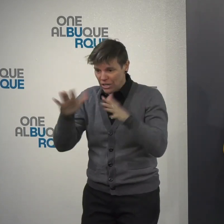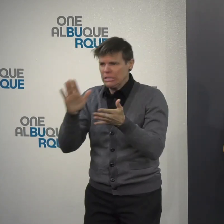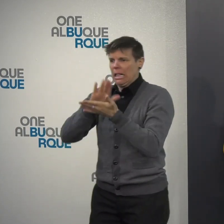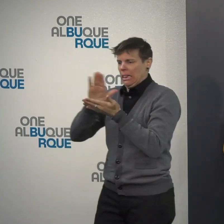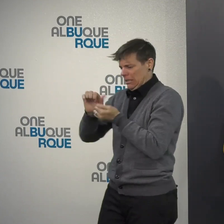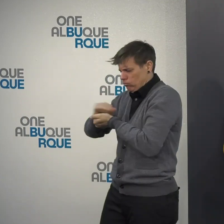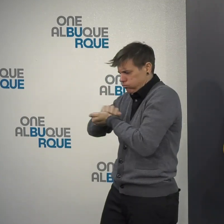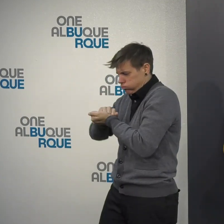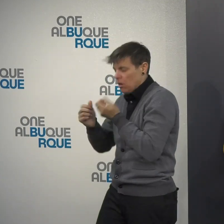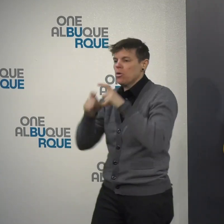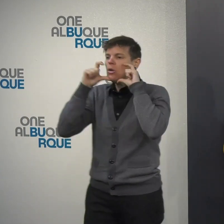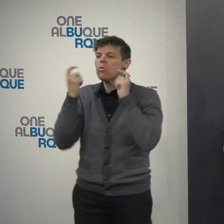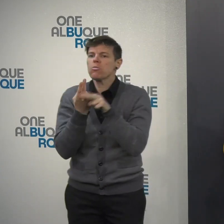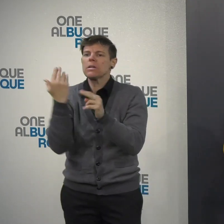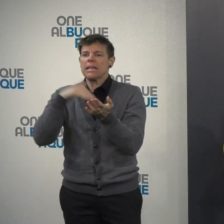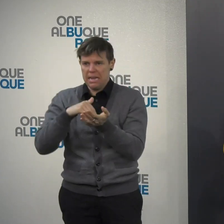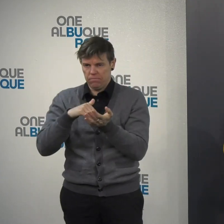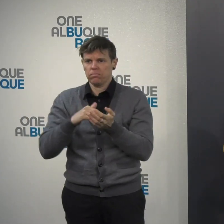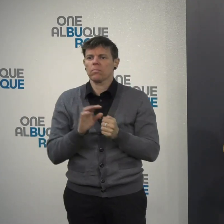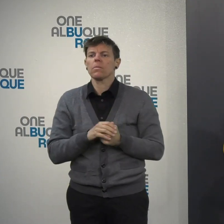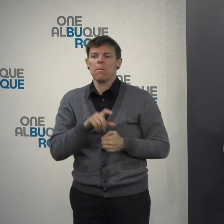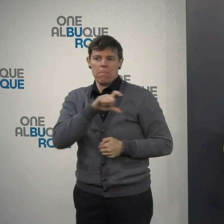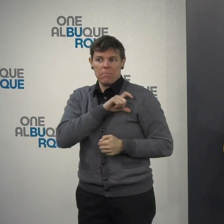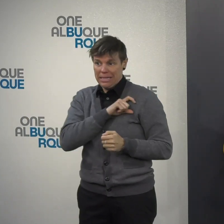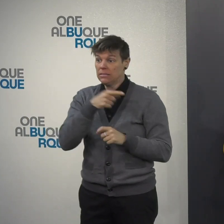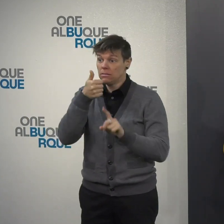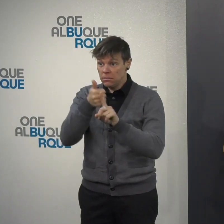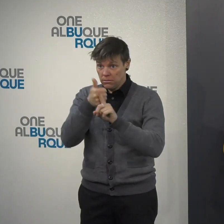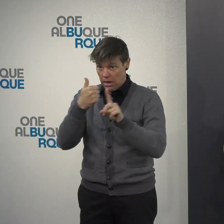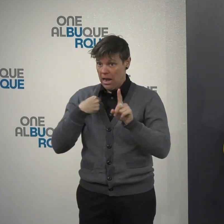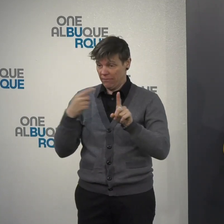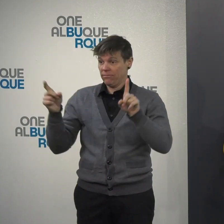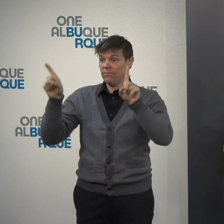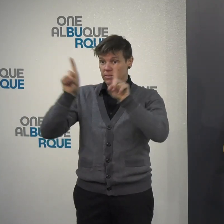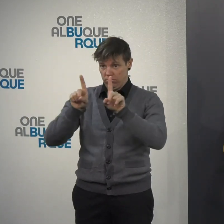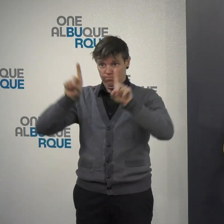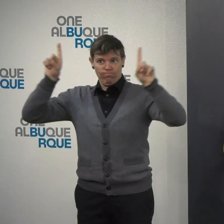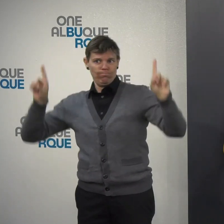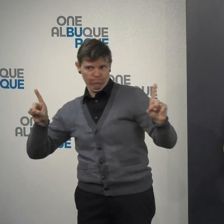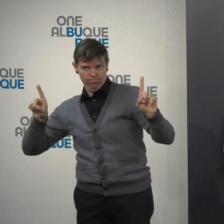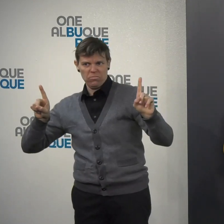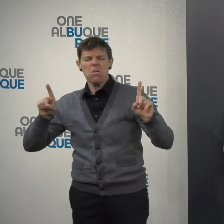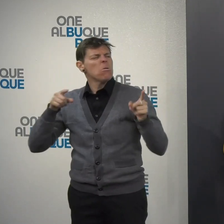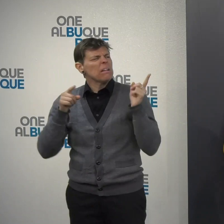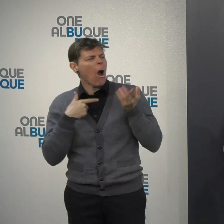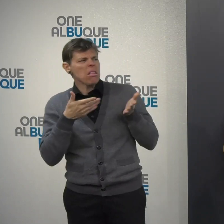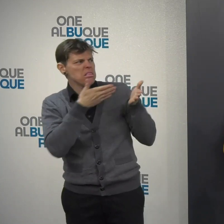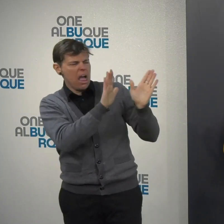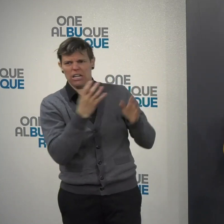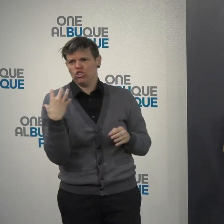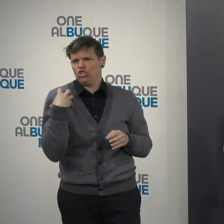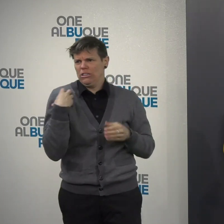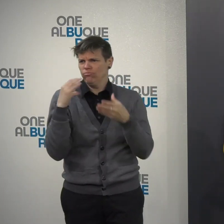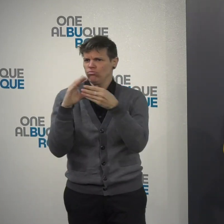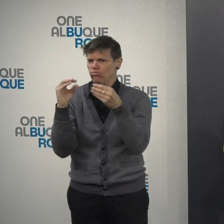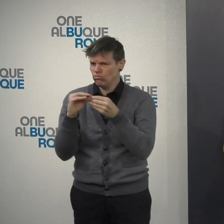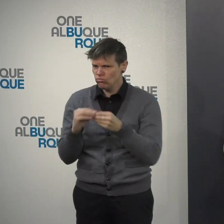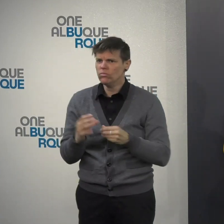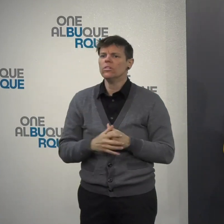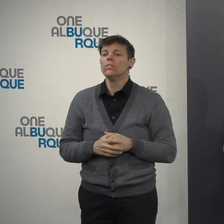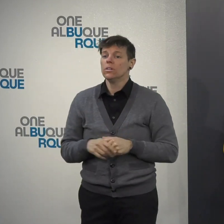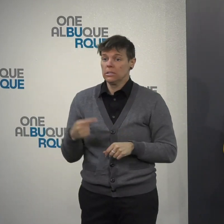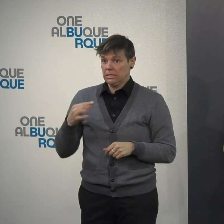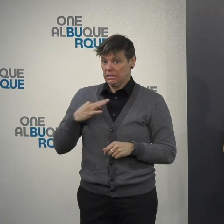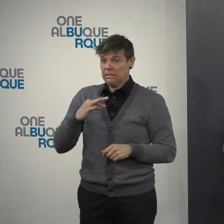from coworkers to stop community spread. So Chief will talk about this, but a lot of our staffing is meant to contain spread, because I